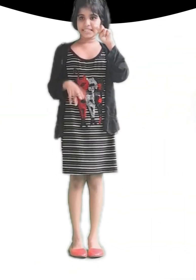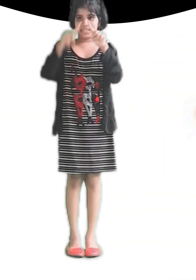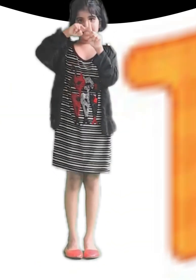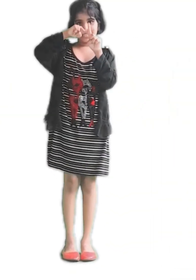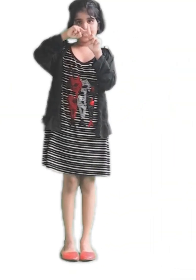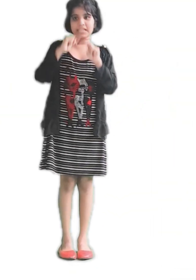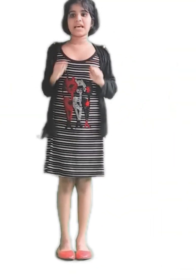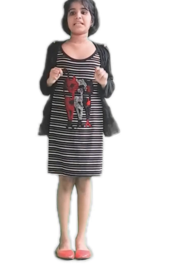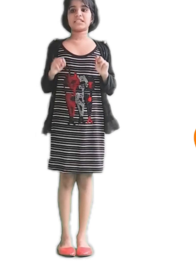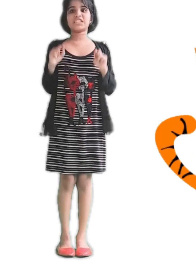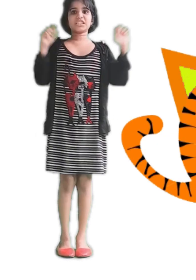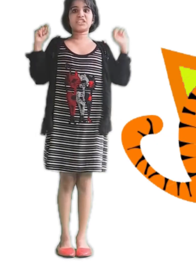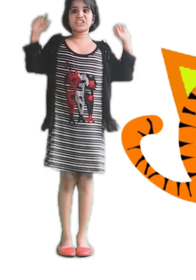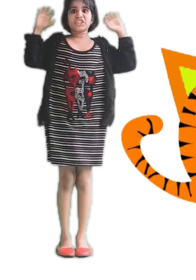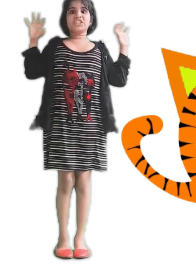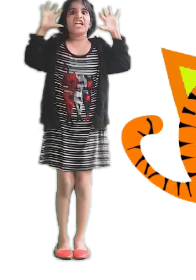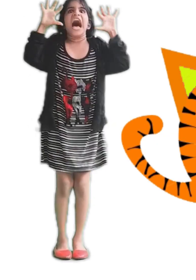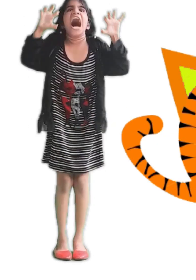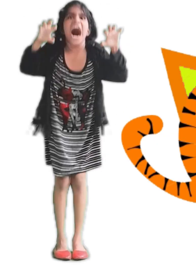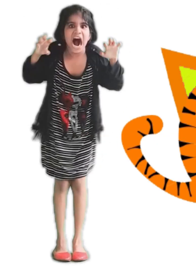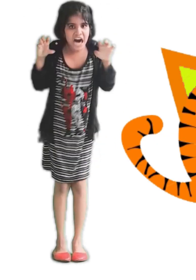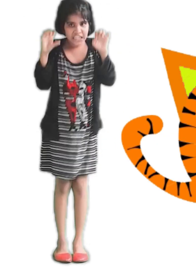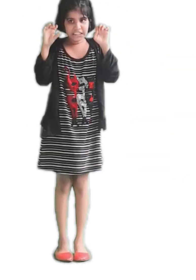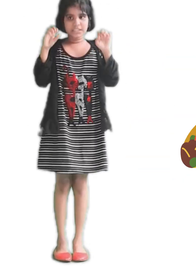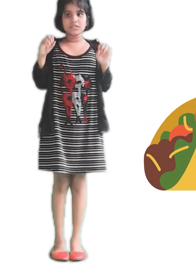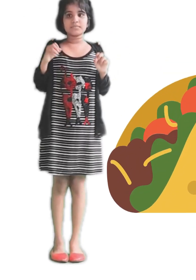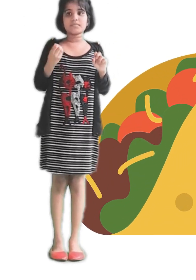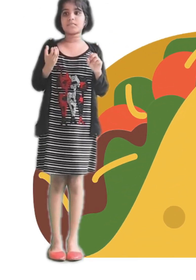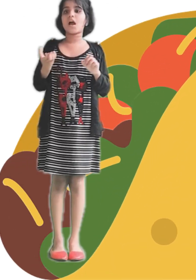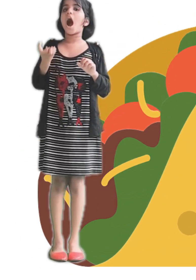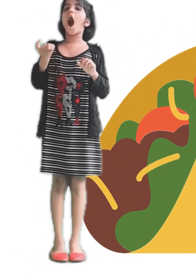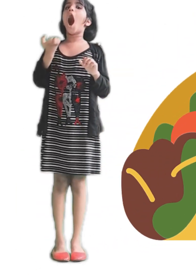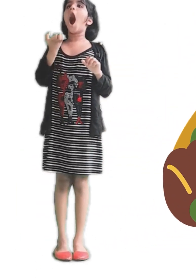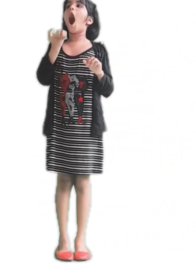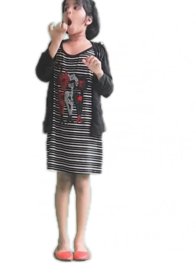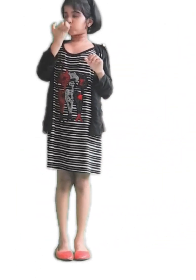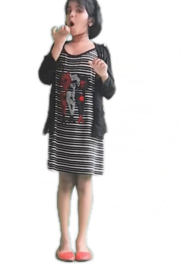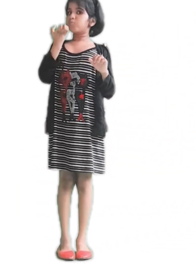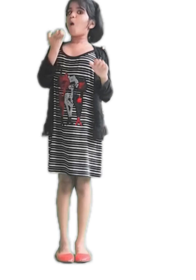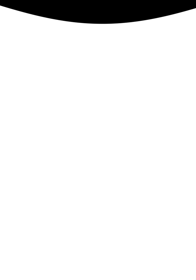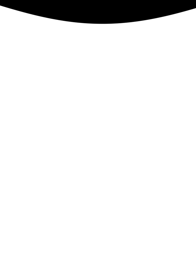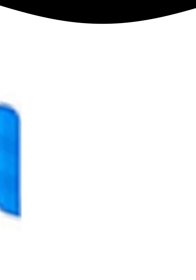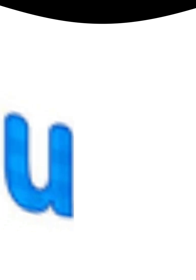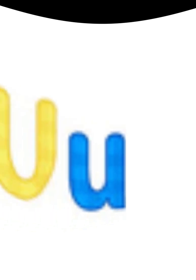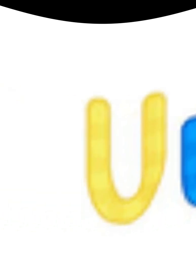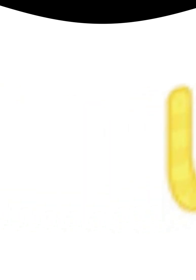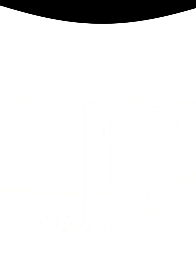T, T, tiger. T, T, tackle. U,